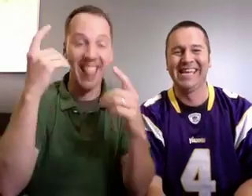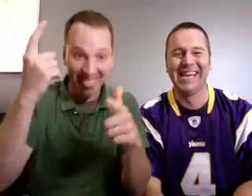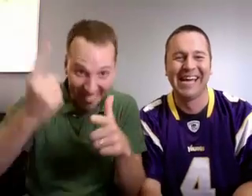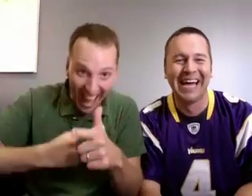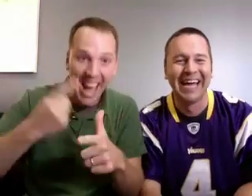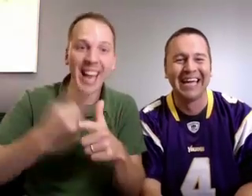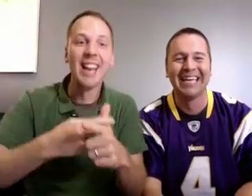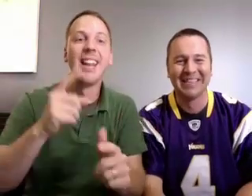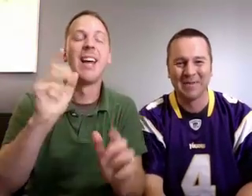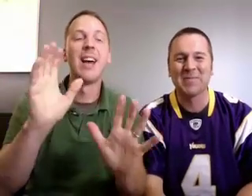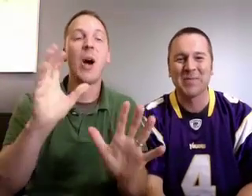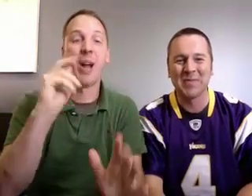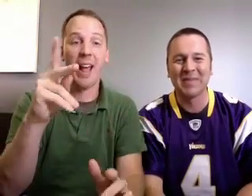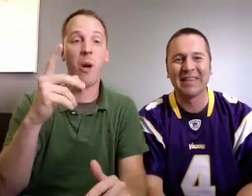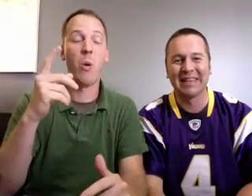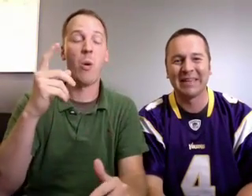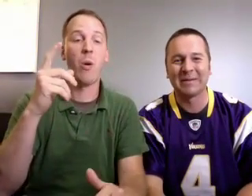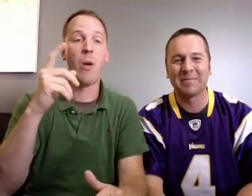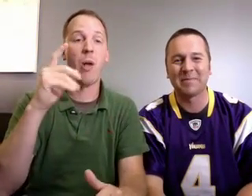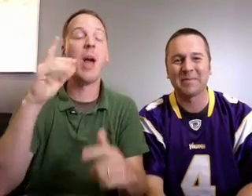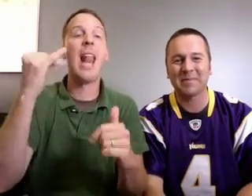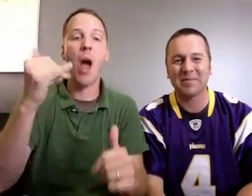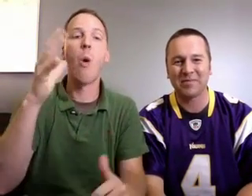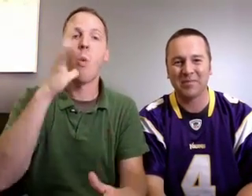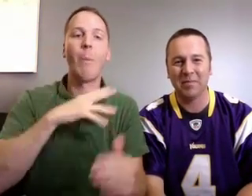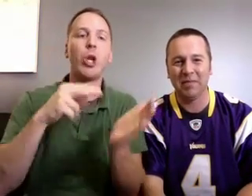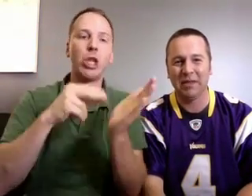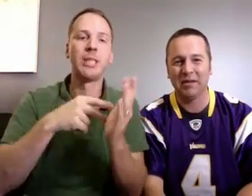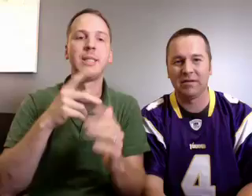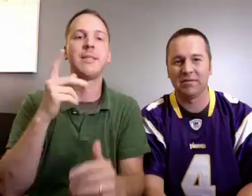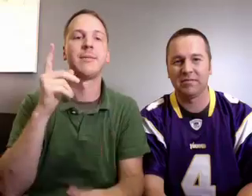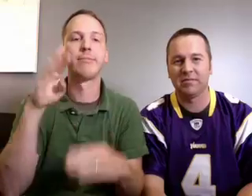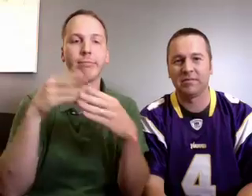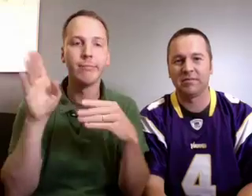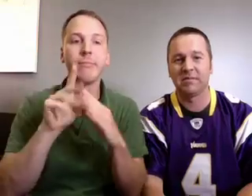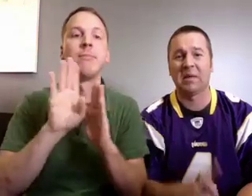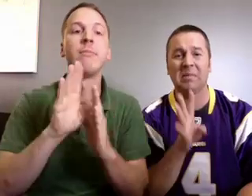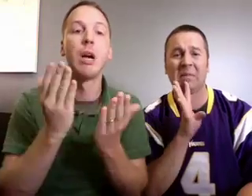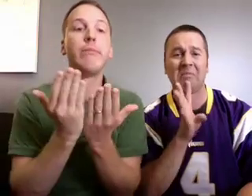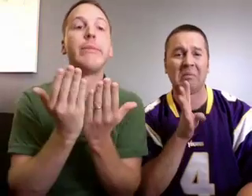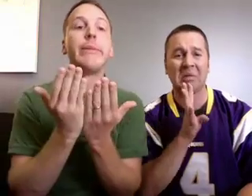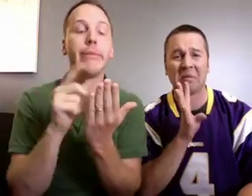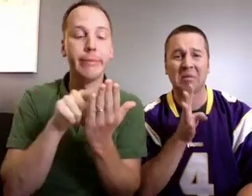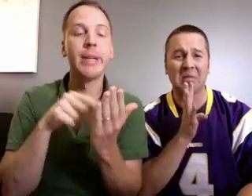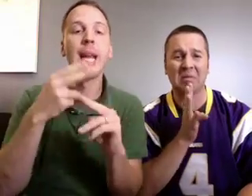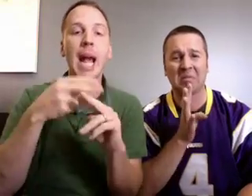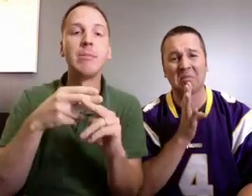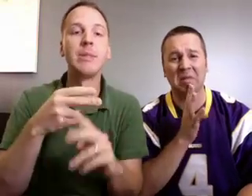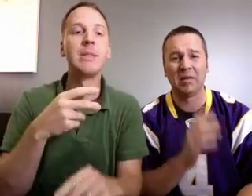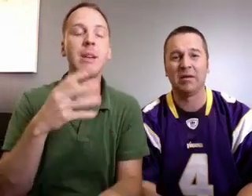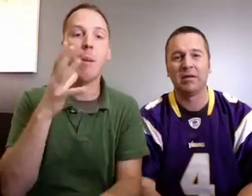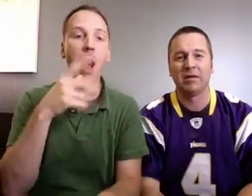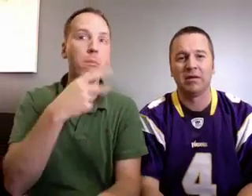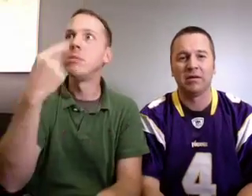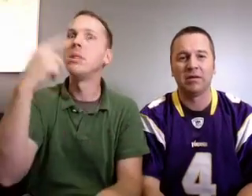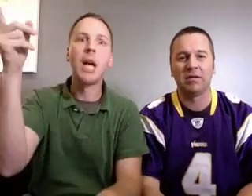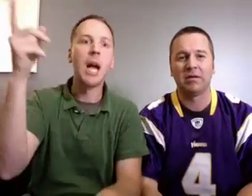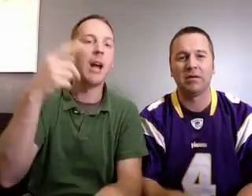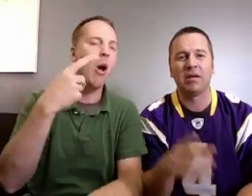that. Yeah, I did. All right, now, waiting. Now, the nurse, she opened the door and said, hey Wilson everybody, boys. Andy and Ben. And